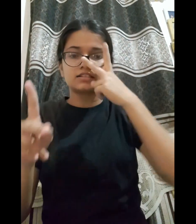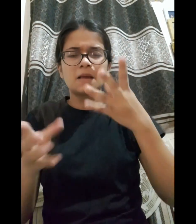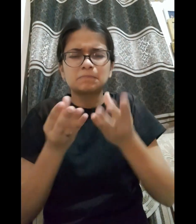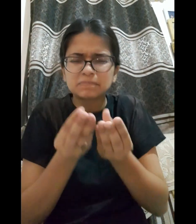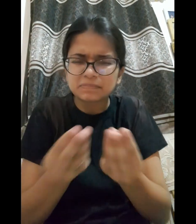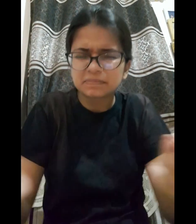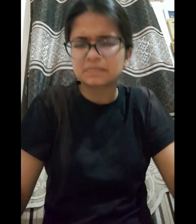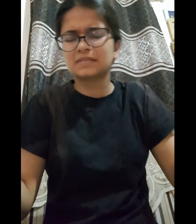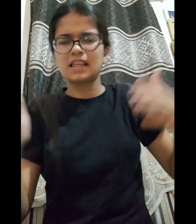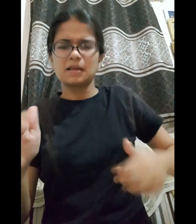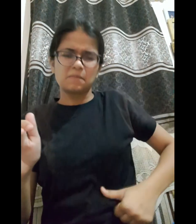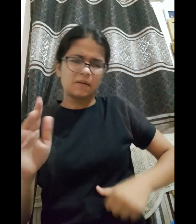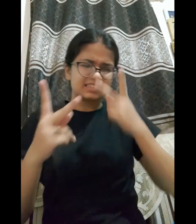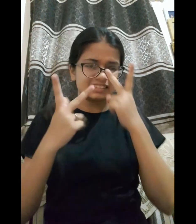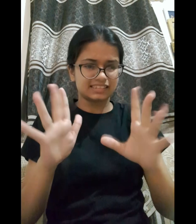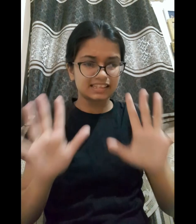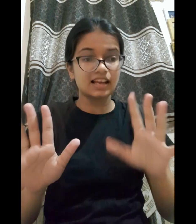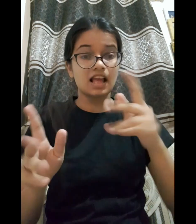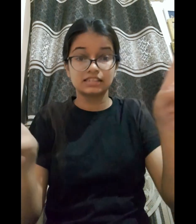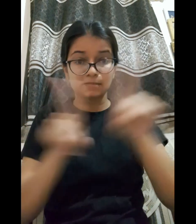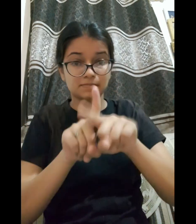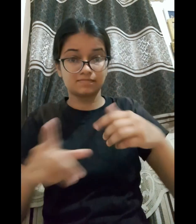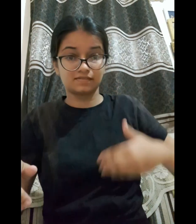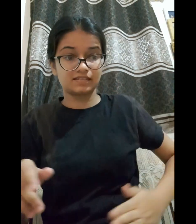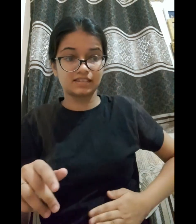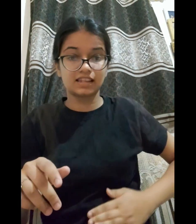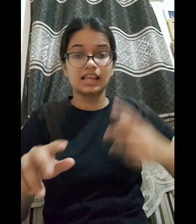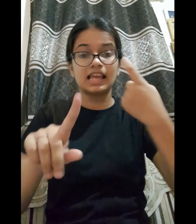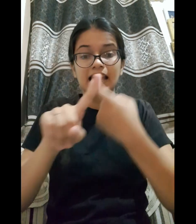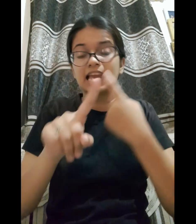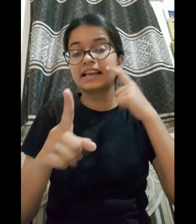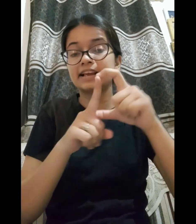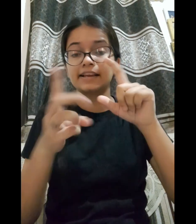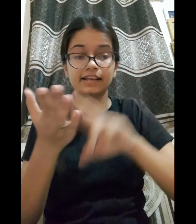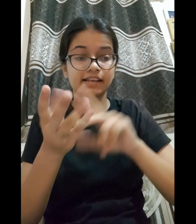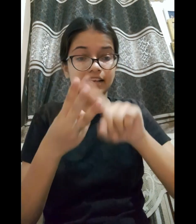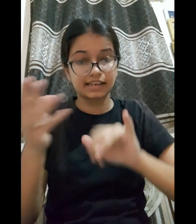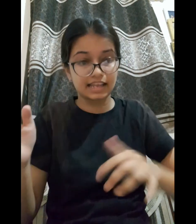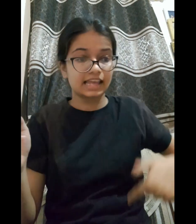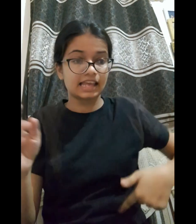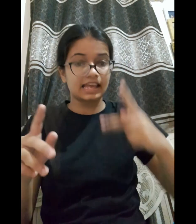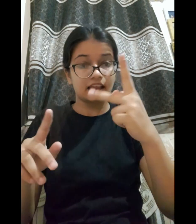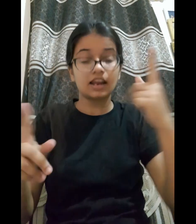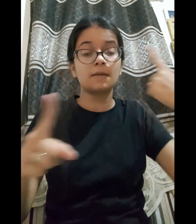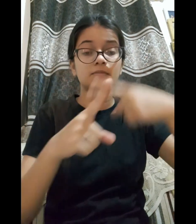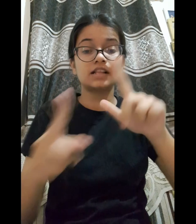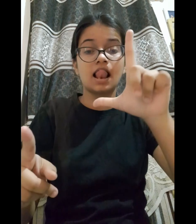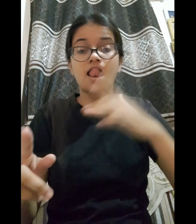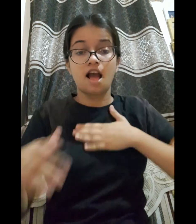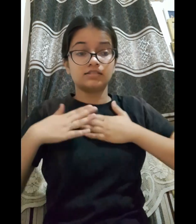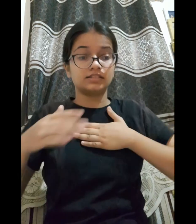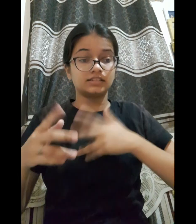and in some of the kidneys. In the lungs, the body antibodies, which is supposed to only attack the foreign